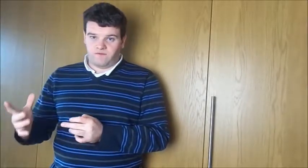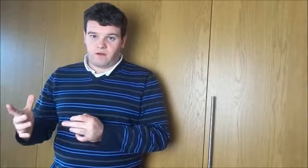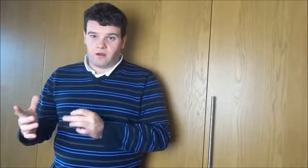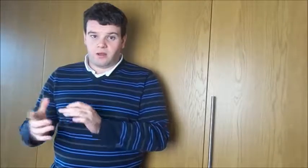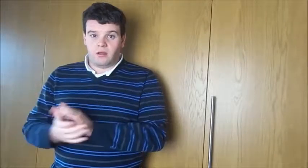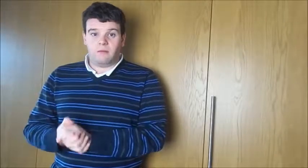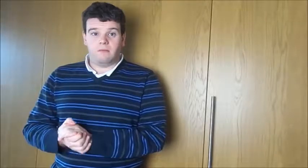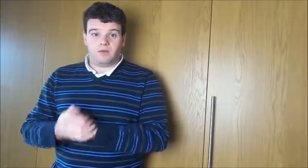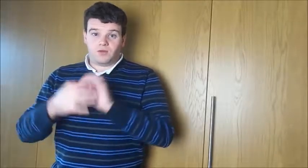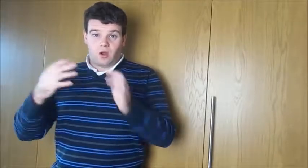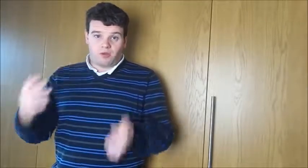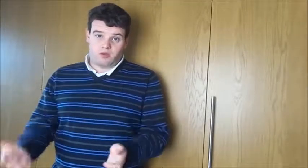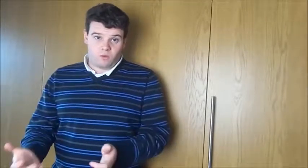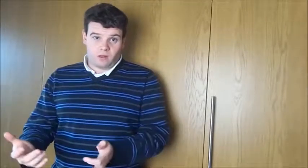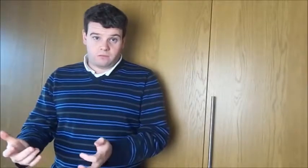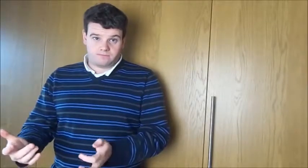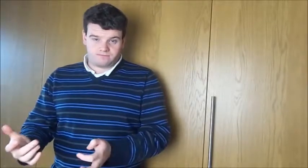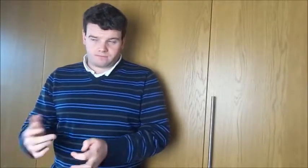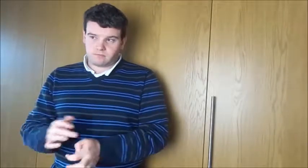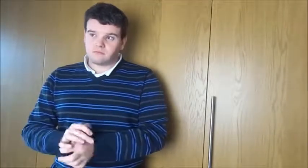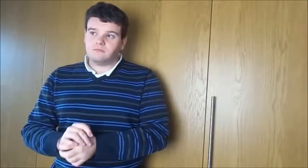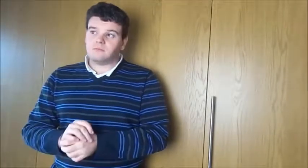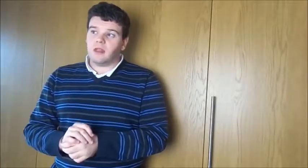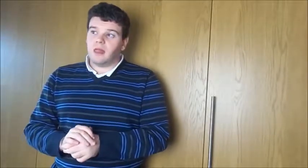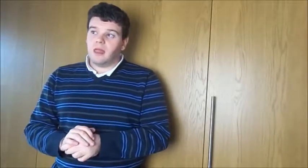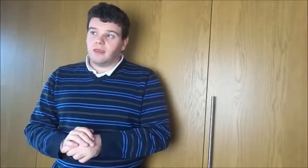III, dies as well. Now,